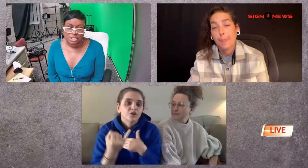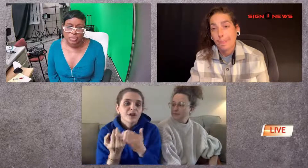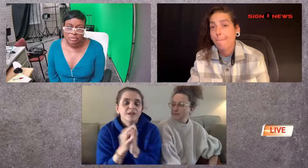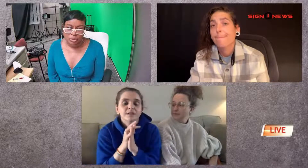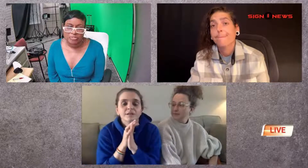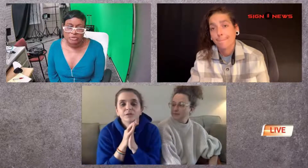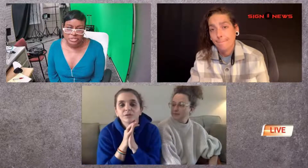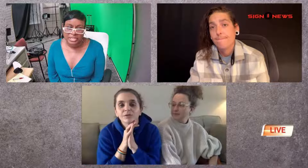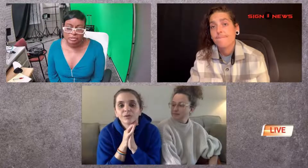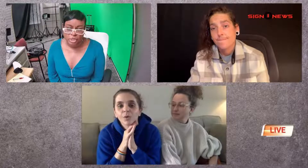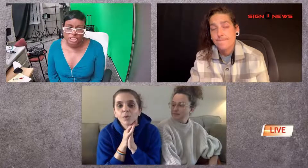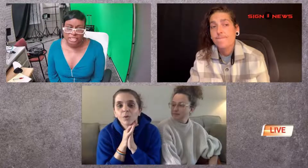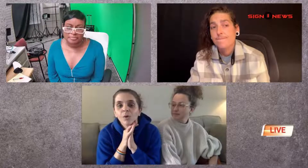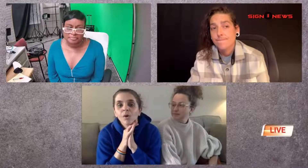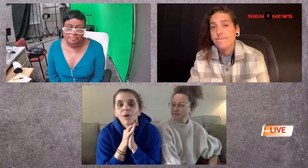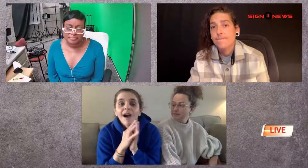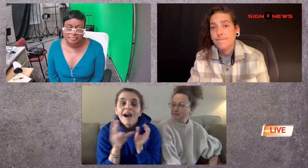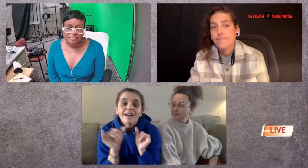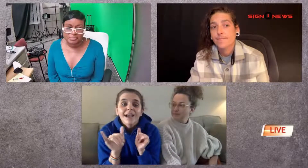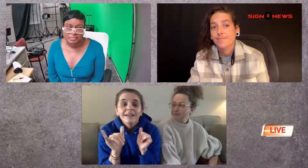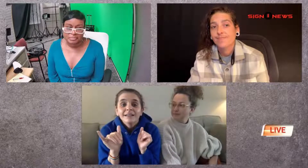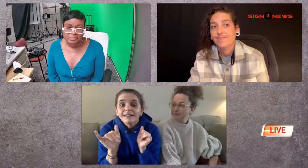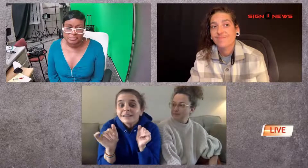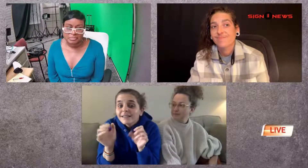And she wanted more diversity in her project.